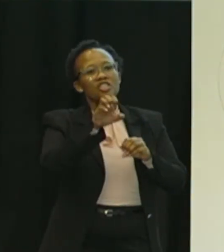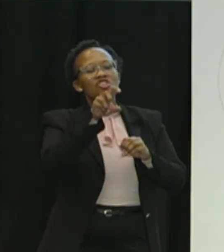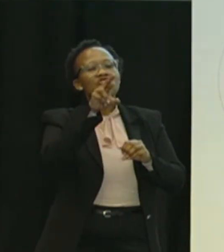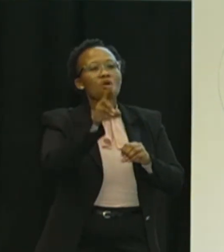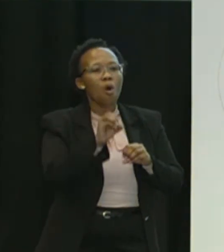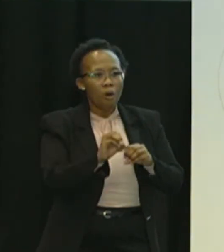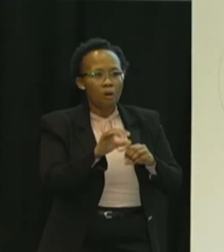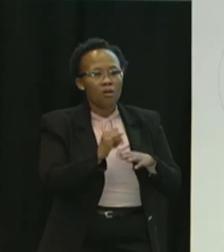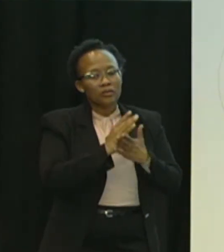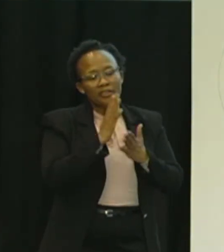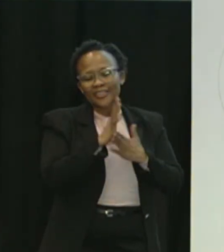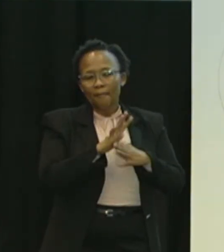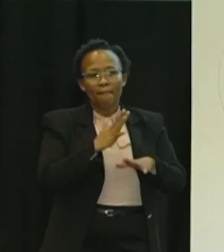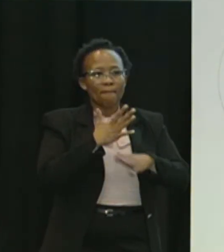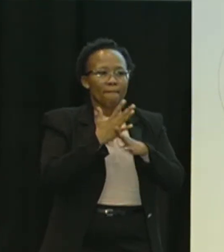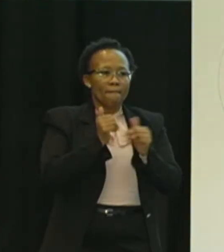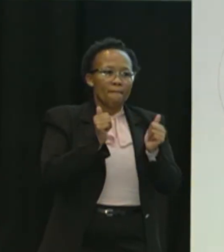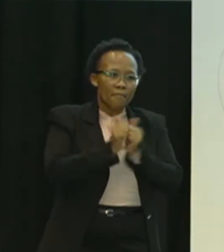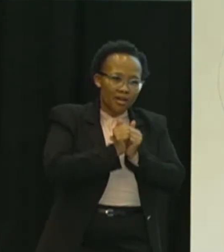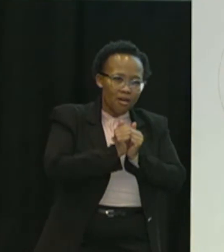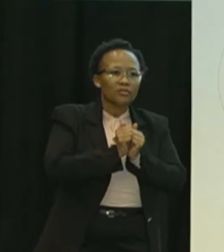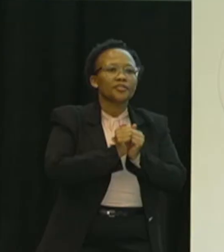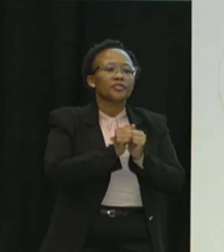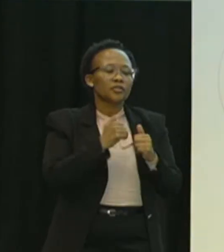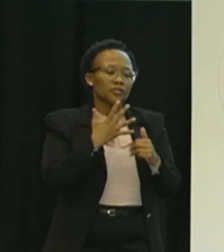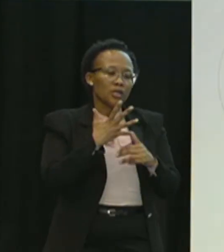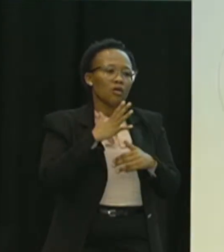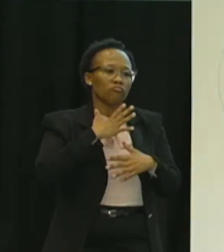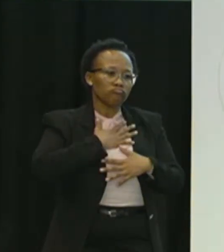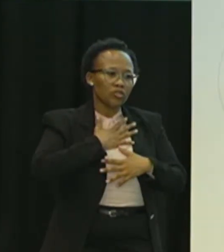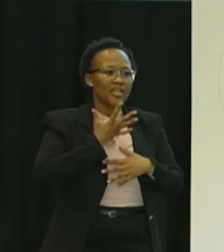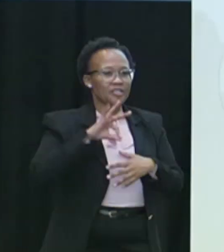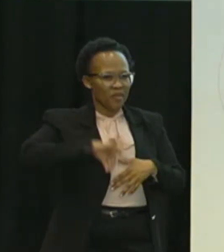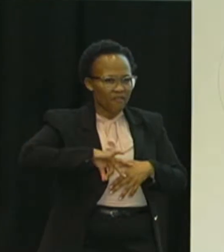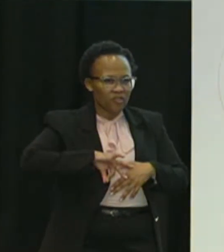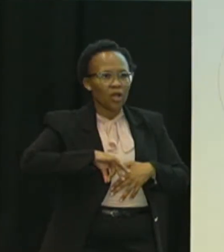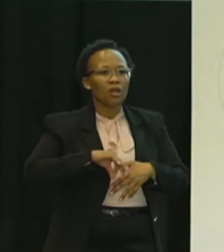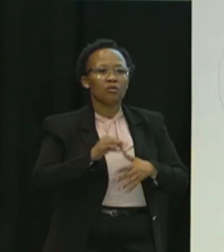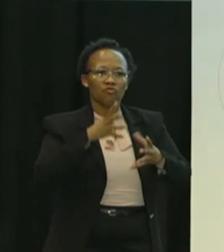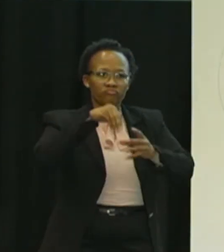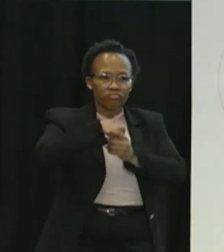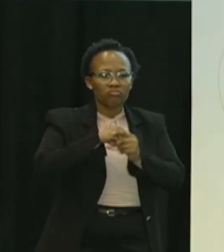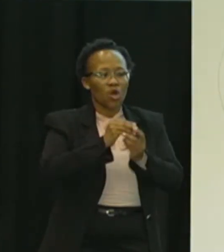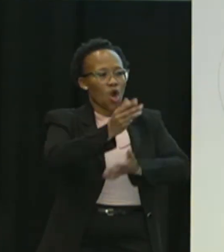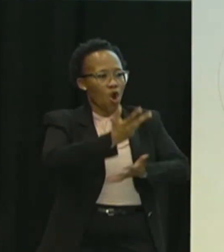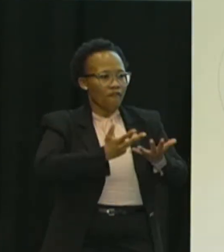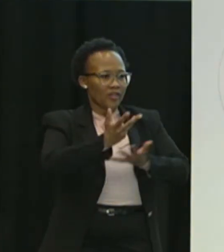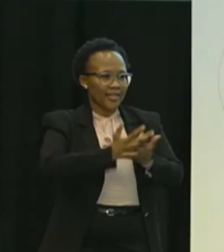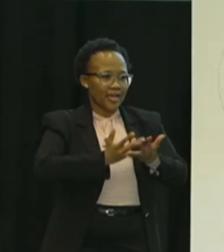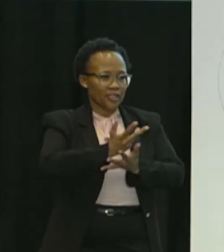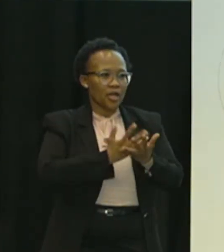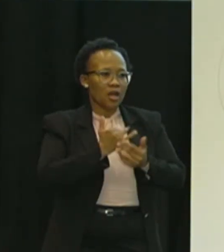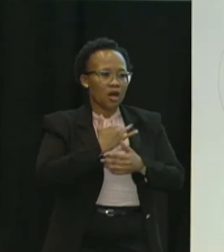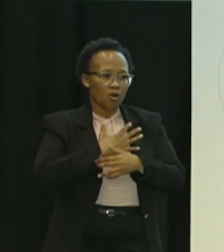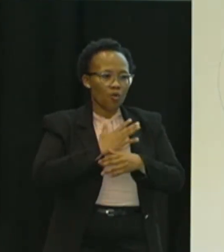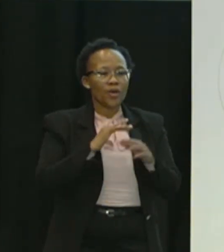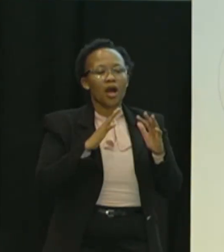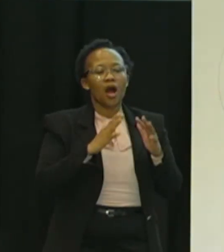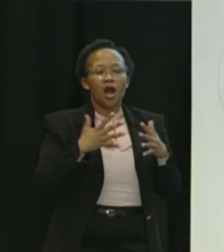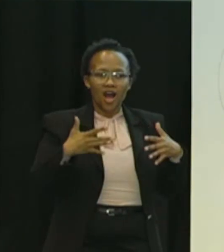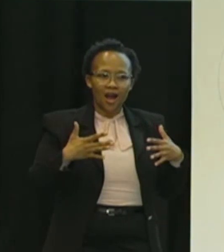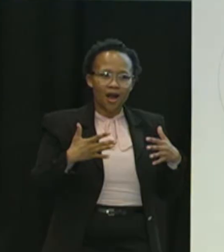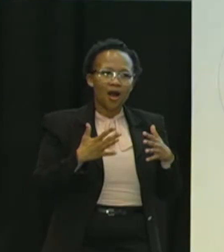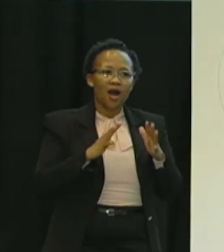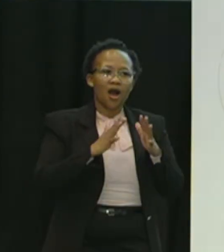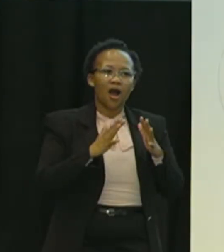of your partners and their beneficiaries to be part of this conversation, and it is quite important that that we acknowledge your presence, and we are looking